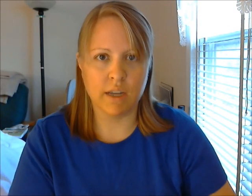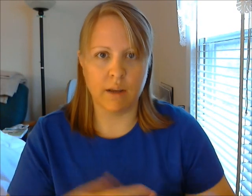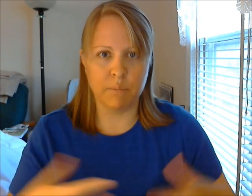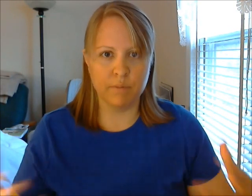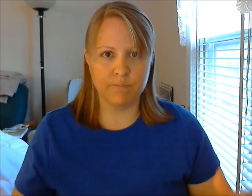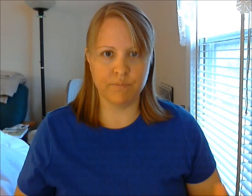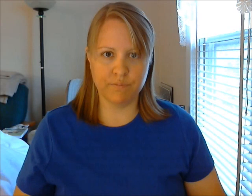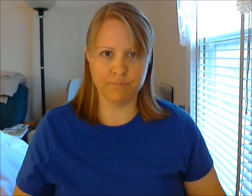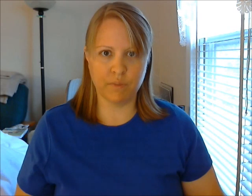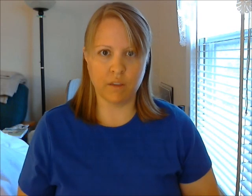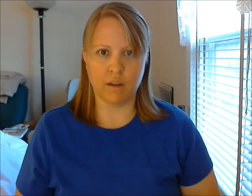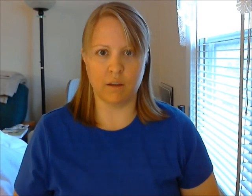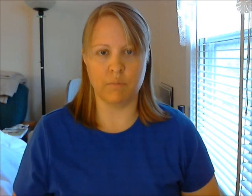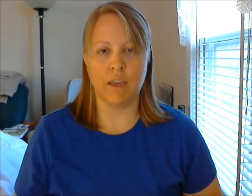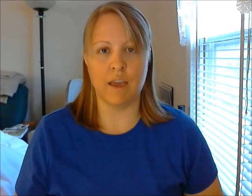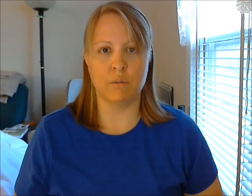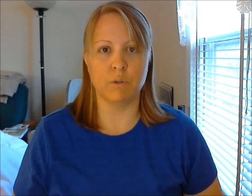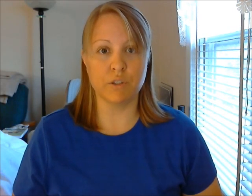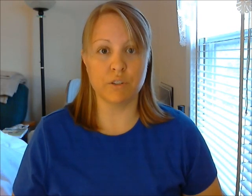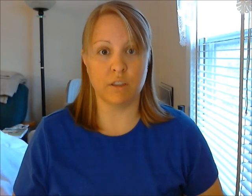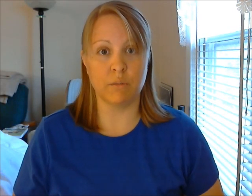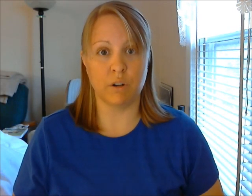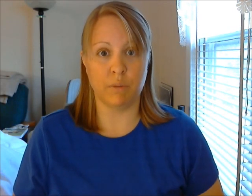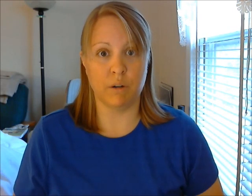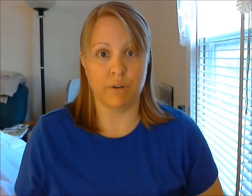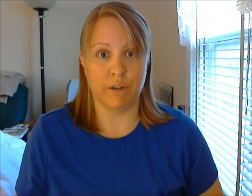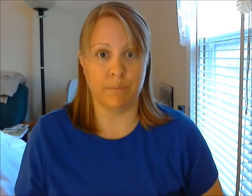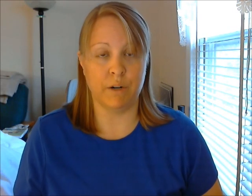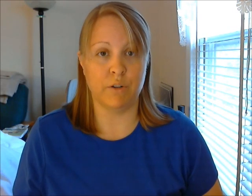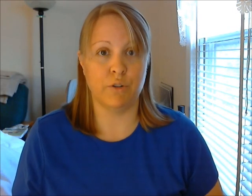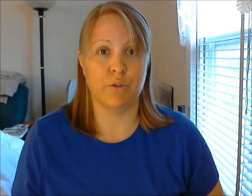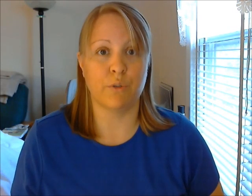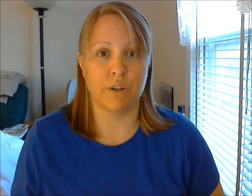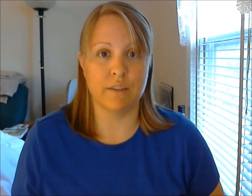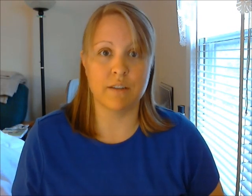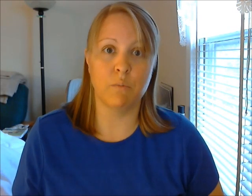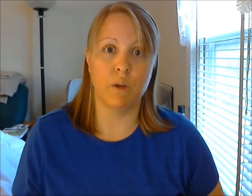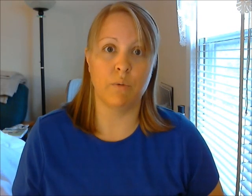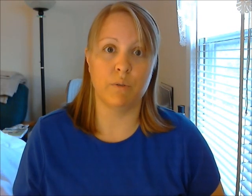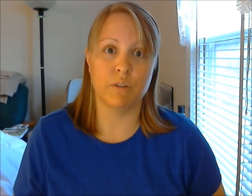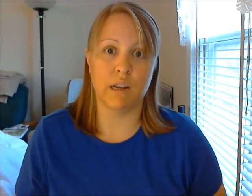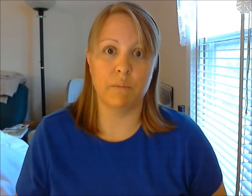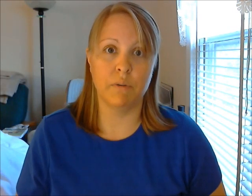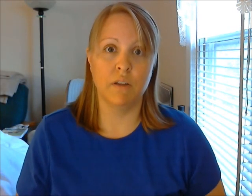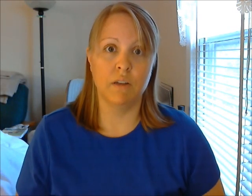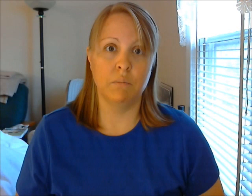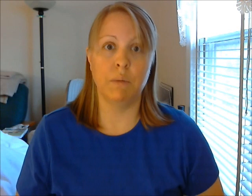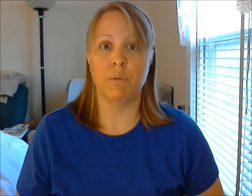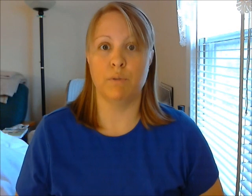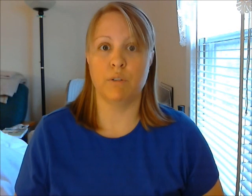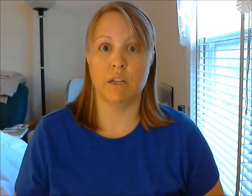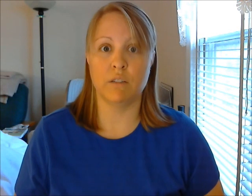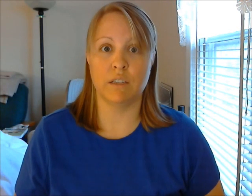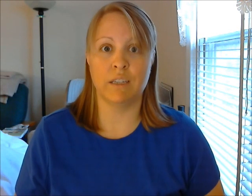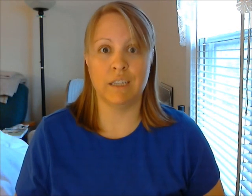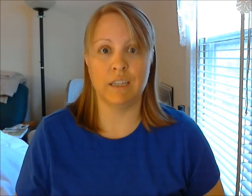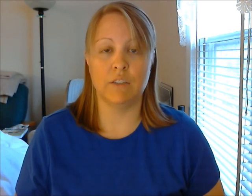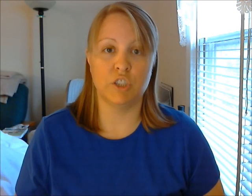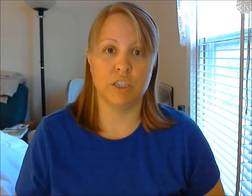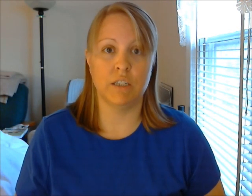up the animals in the brown bear story the same way we would set up people pronouns like he and she and